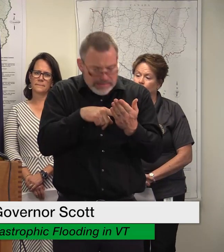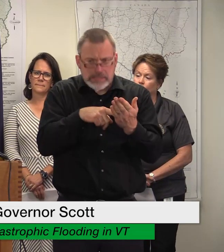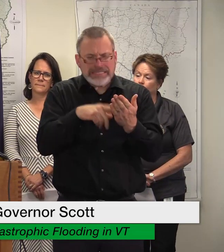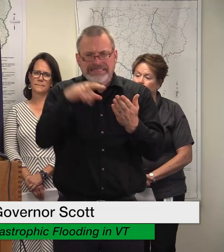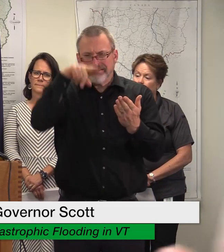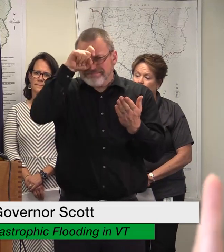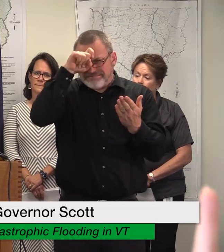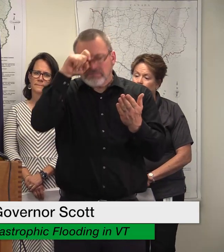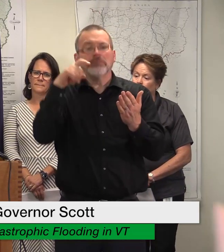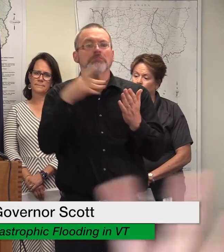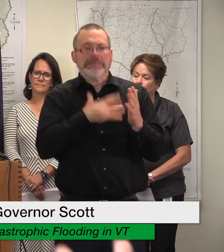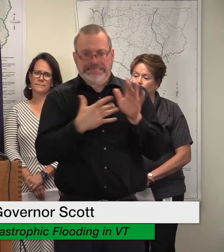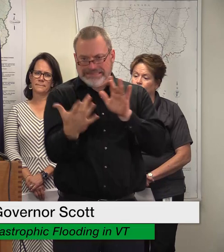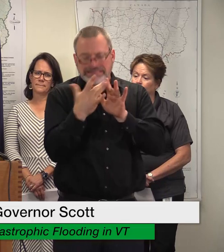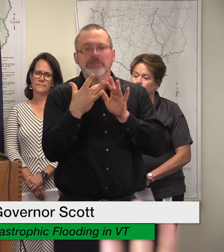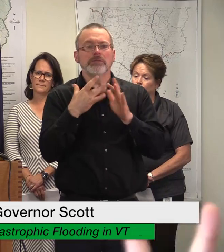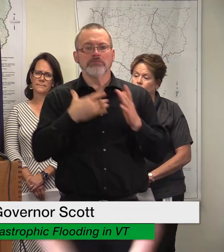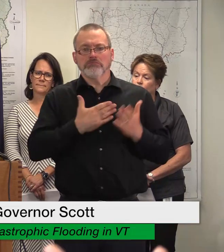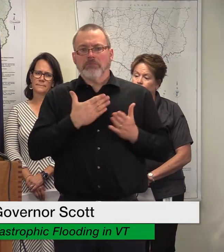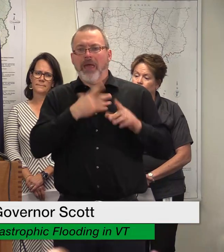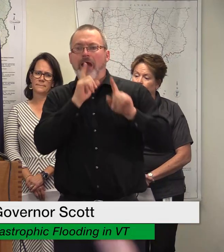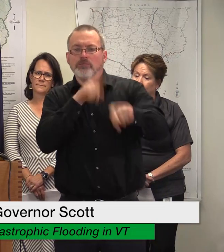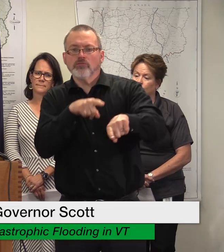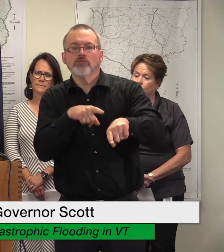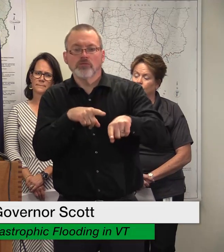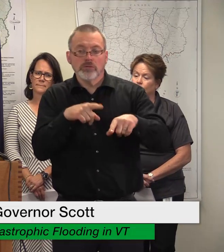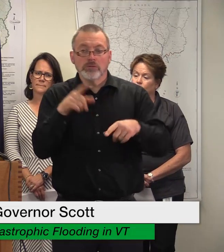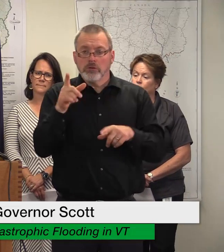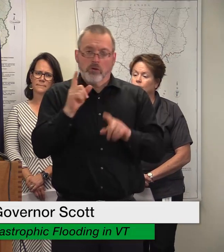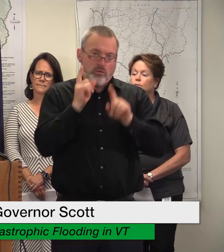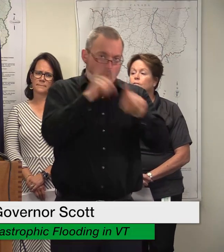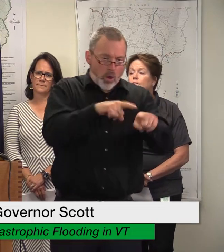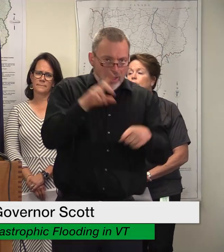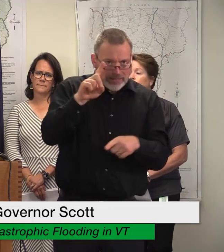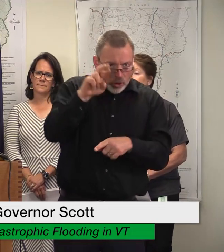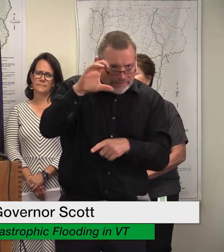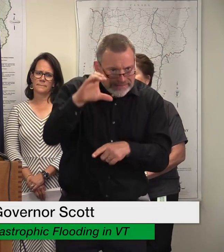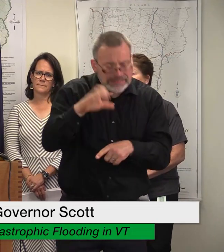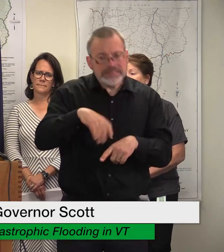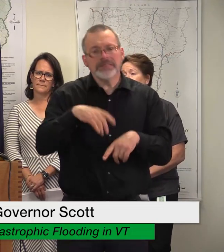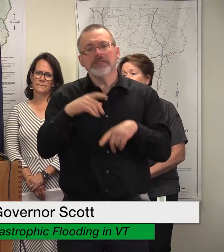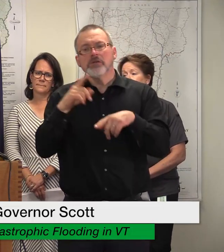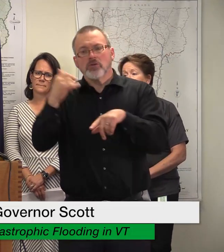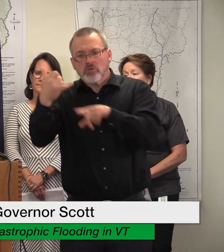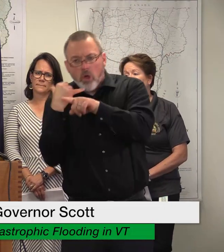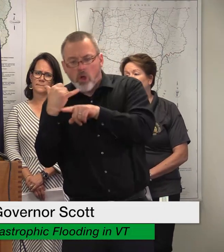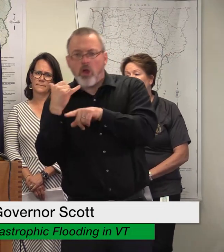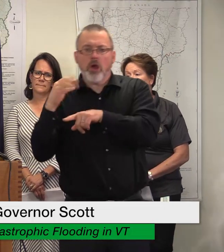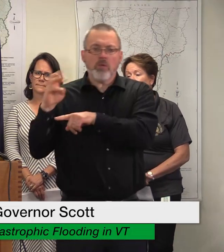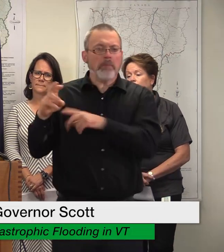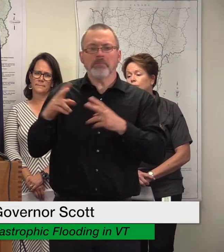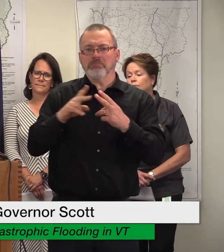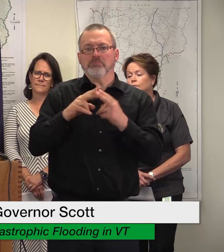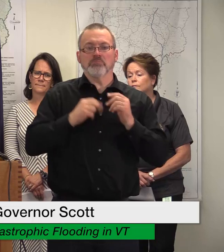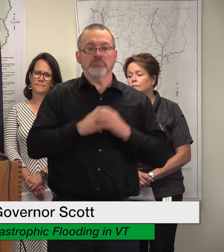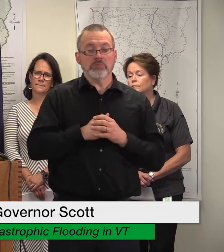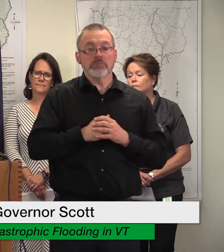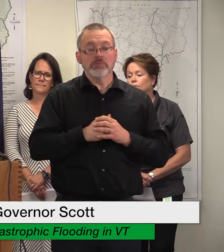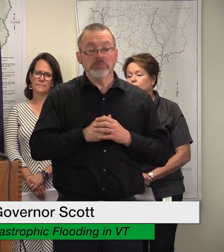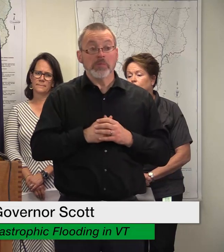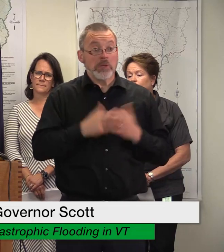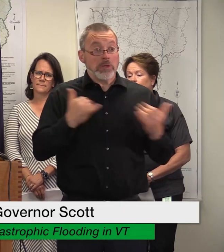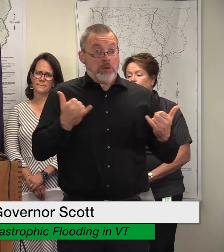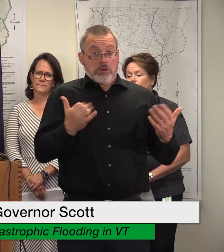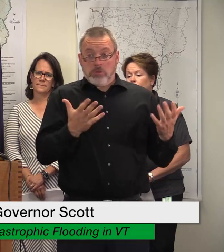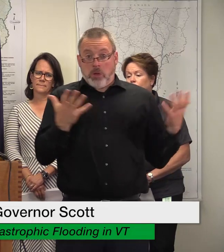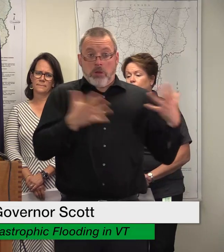those disaster recovery centers. I'd like to provide some updates on information on our operations. As of this morning, we have